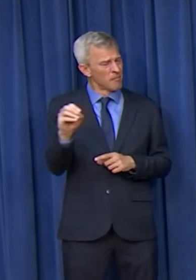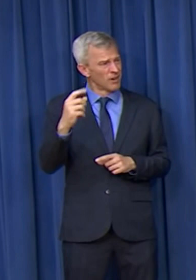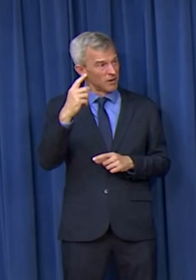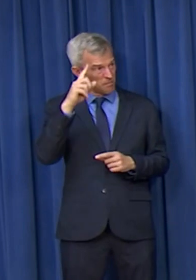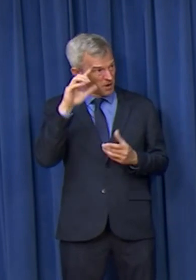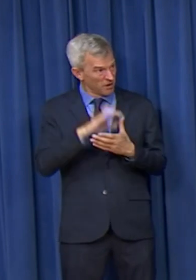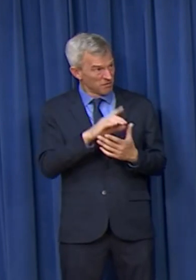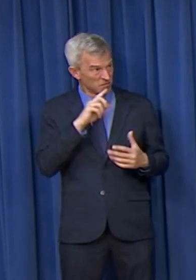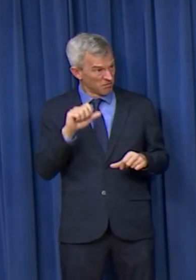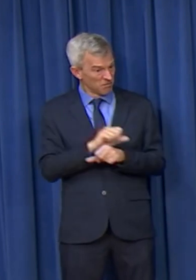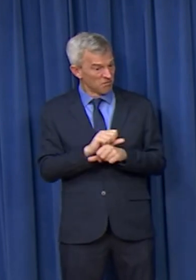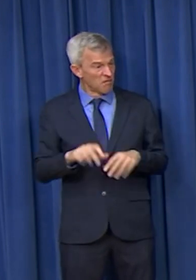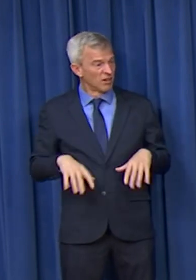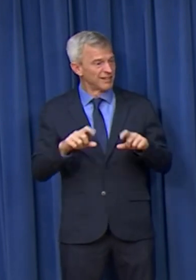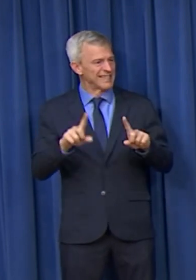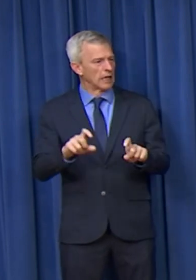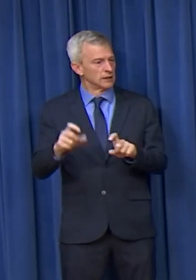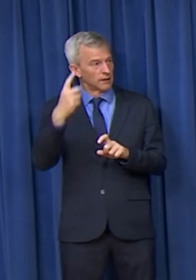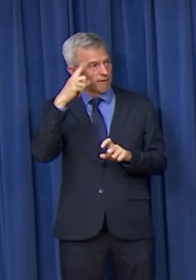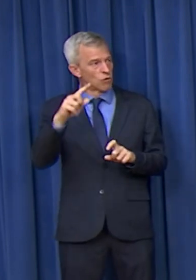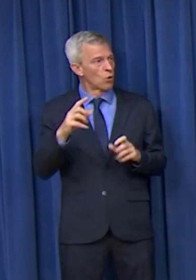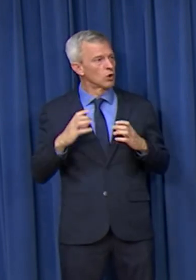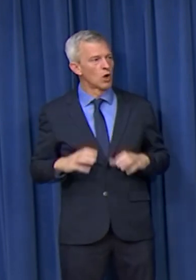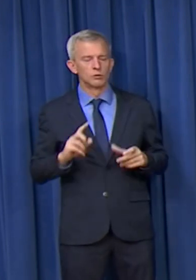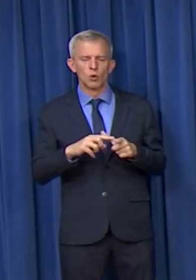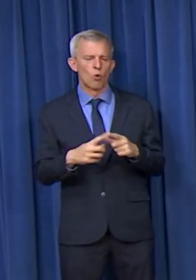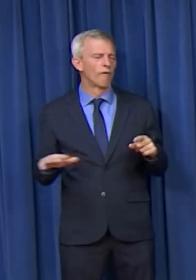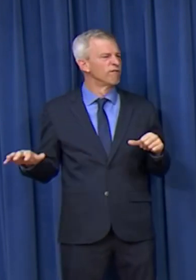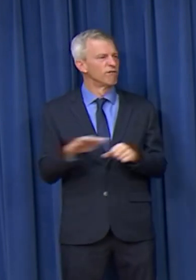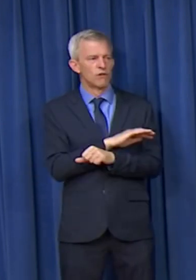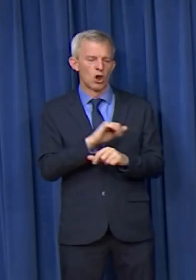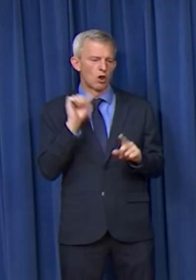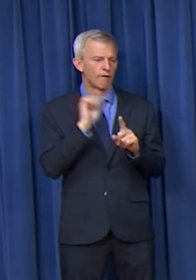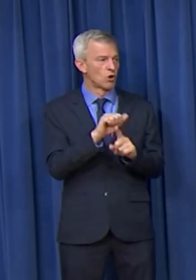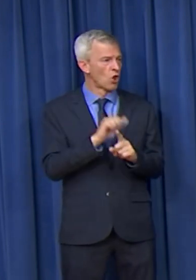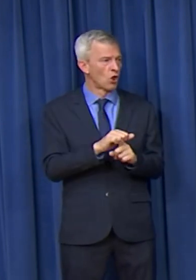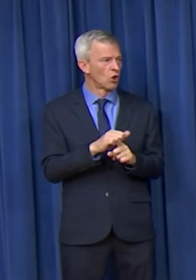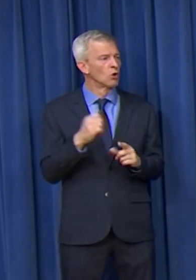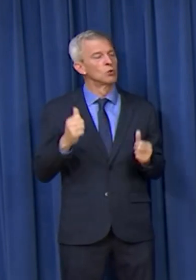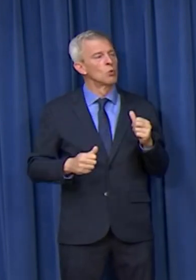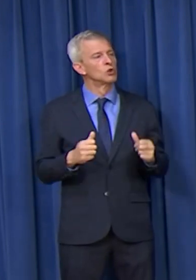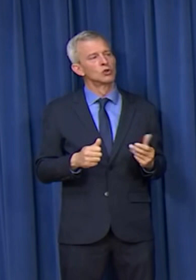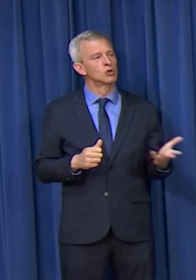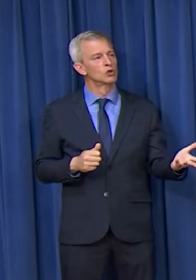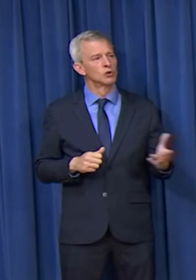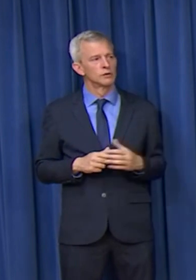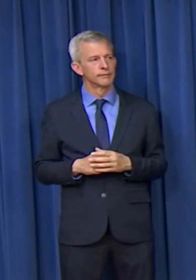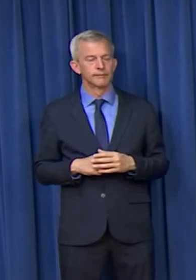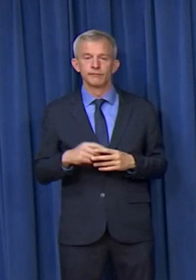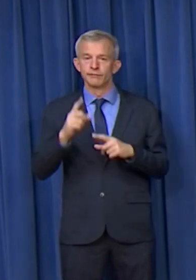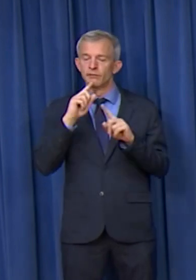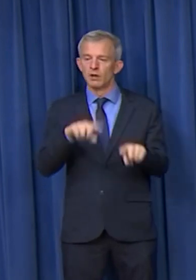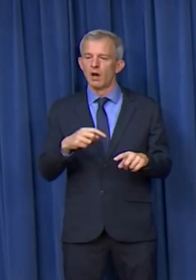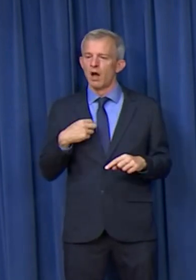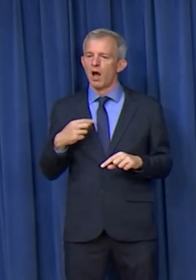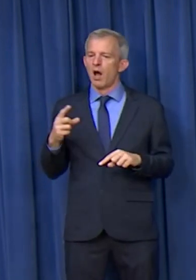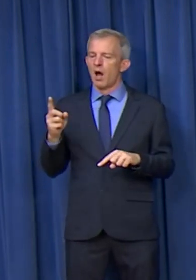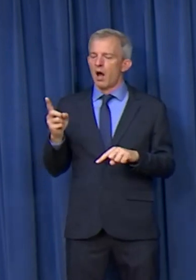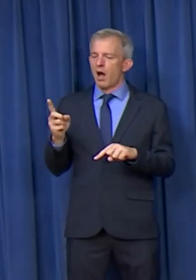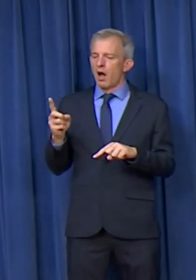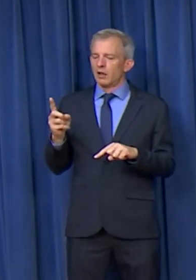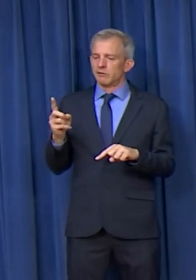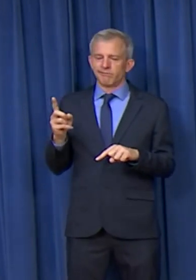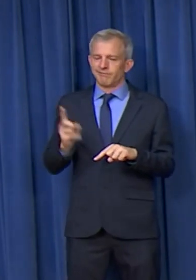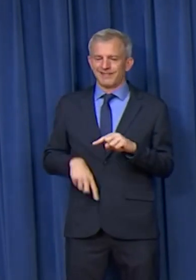tests for customers, or was it a complete scam with no testing being done? So I cannot speak for the